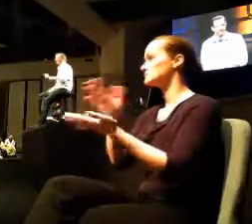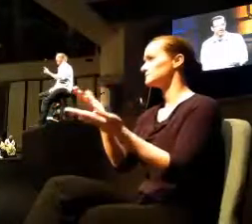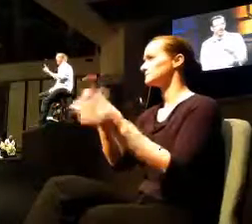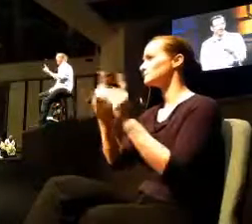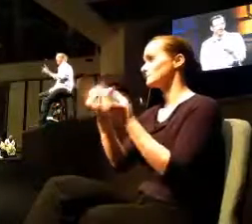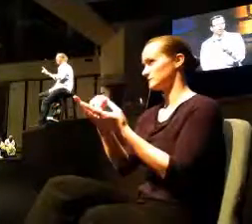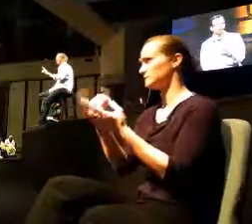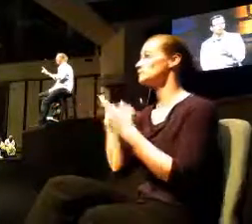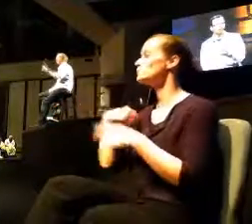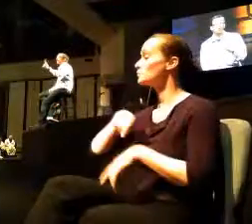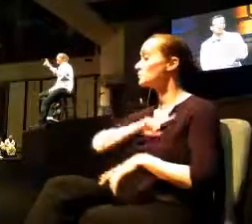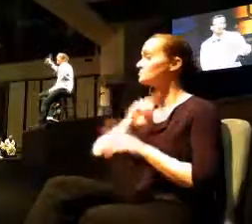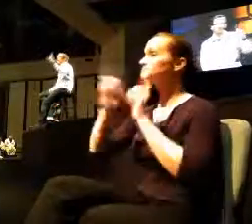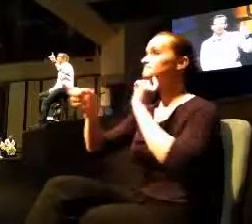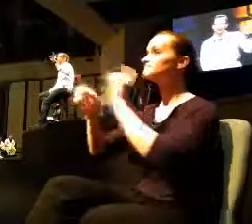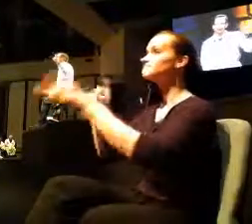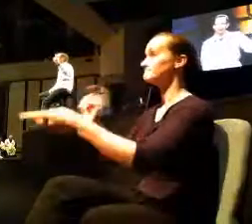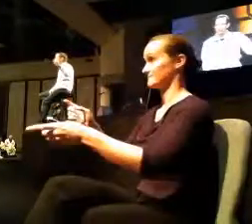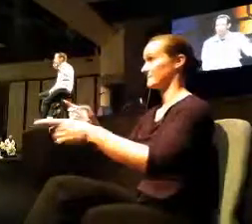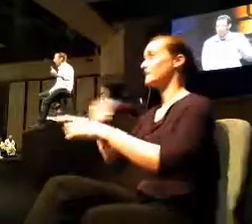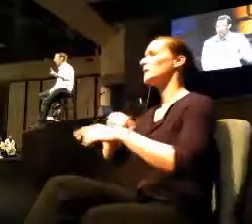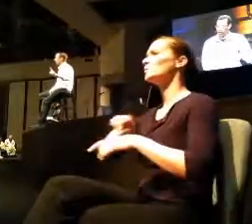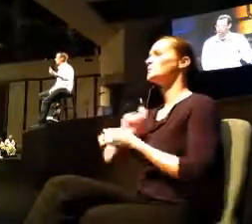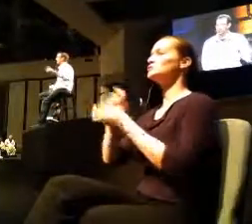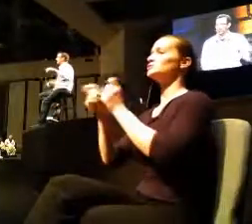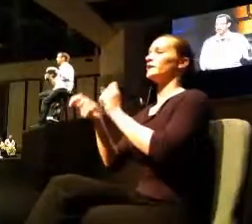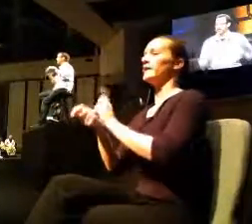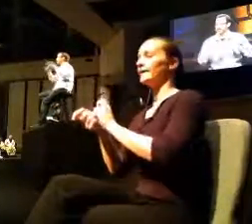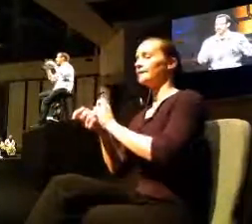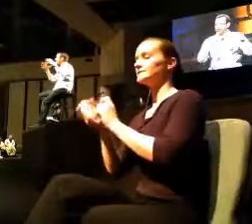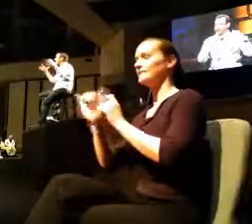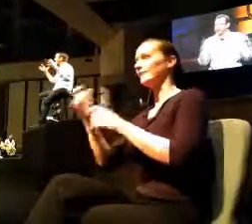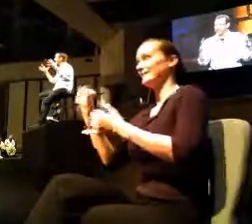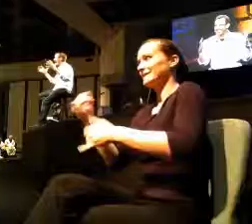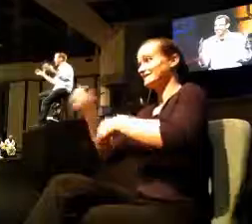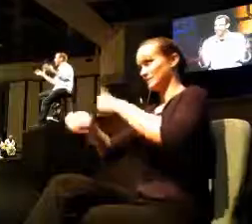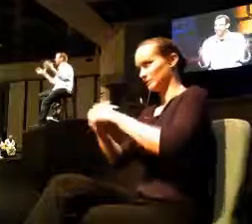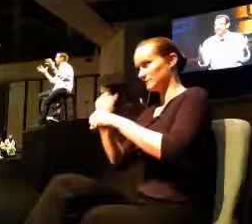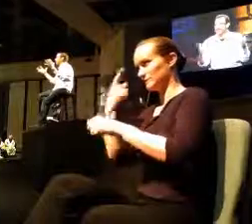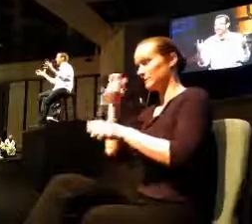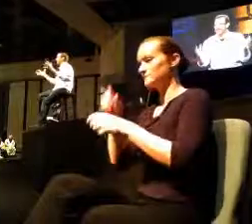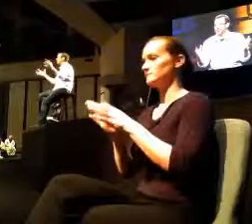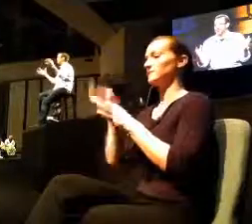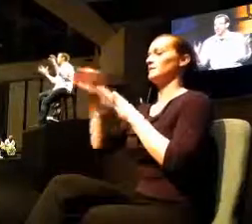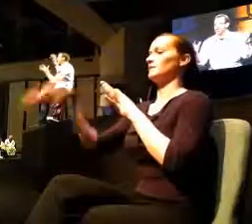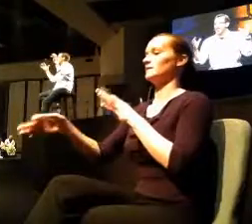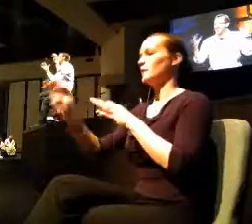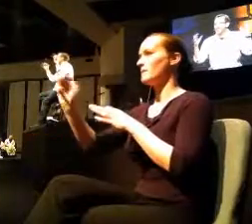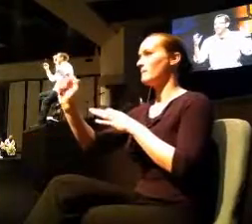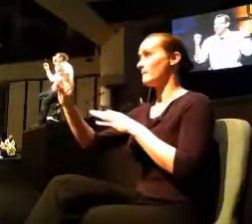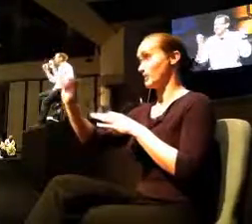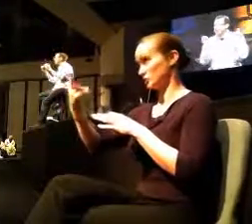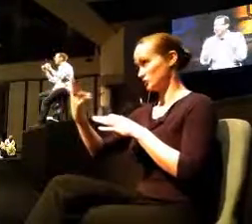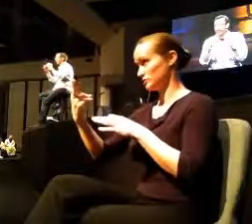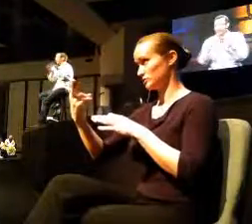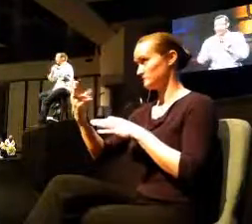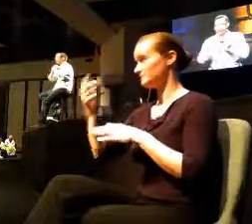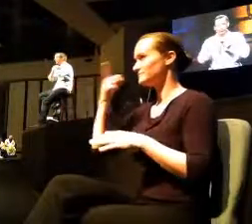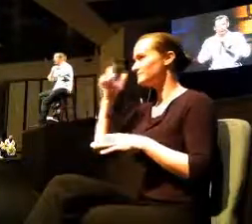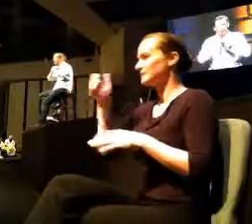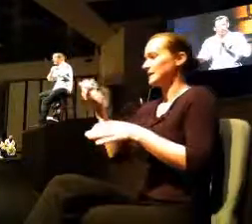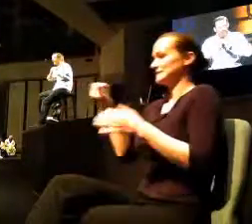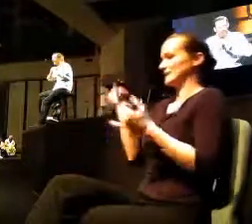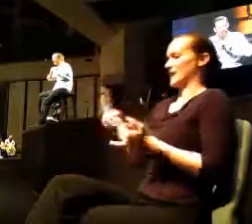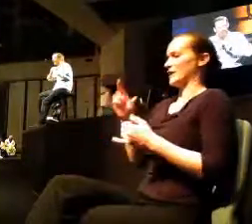this. We want to move our shoe drive to March because there are so many things happening in December that make it difficult